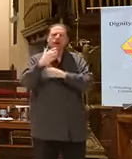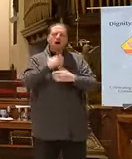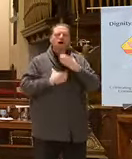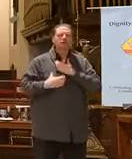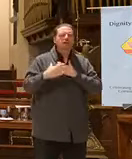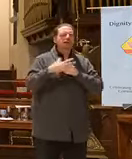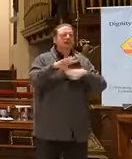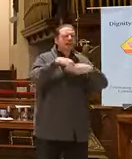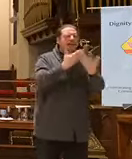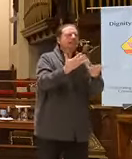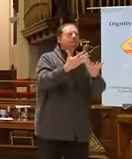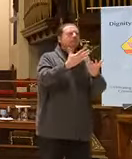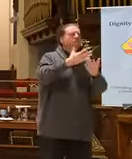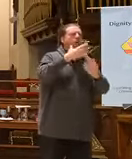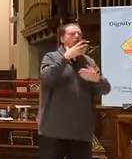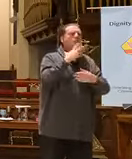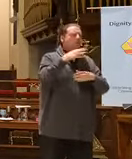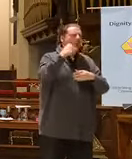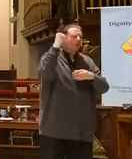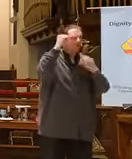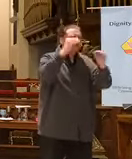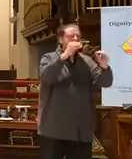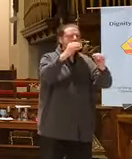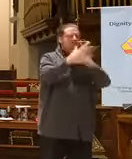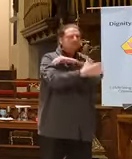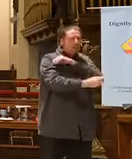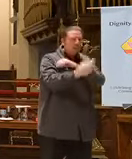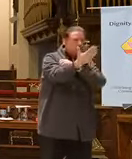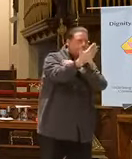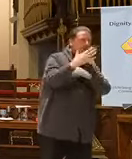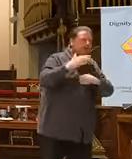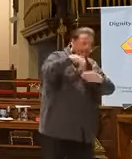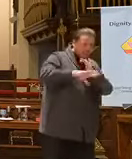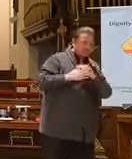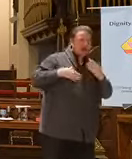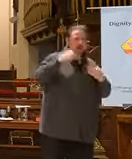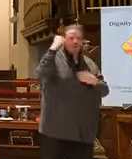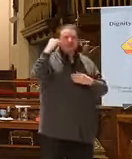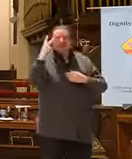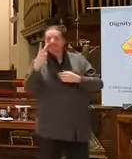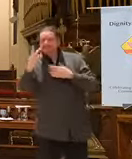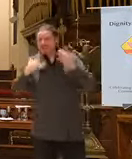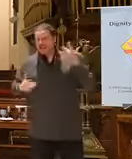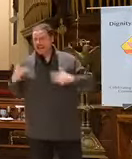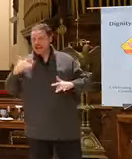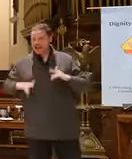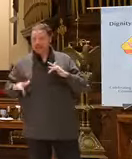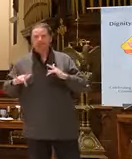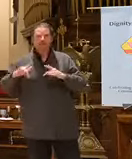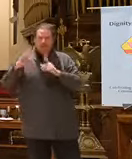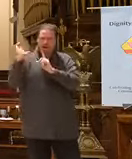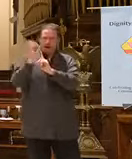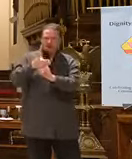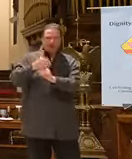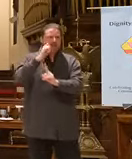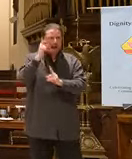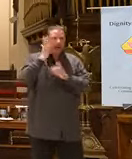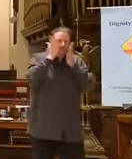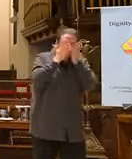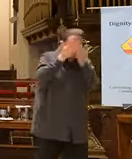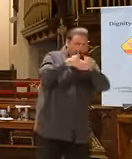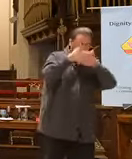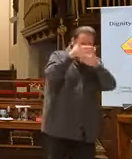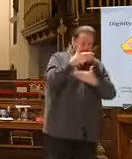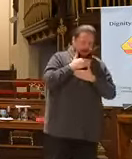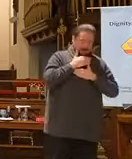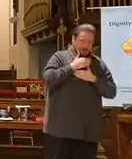homeless poor into your house? When you see the naked, to cover them, and not to hide yourself from your own